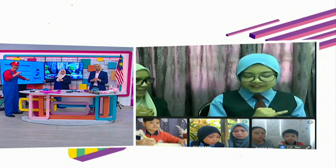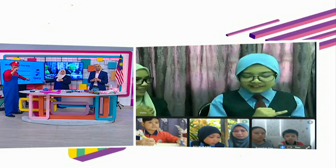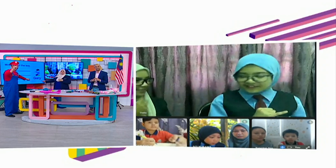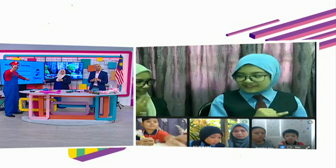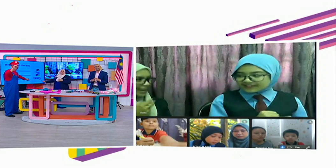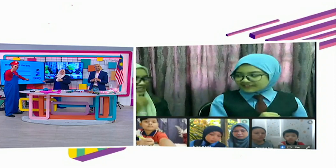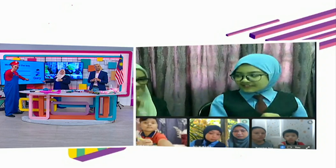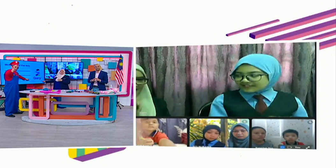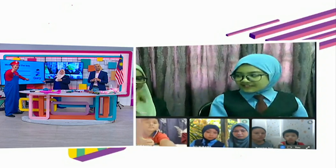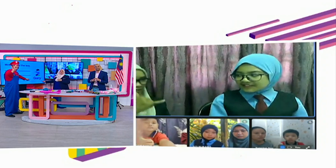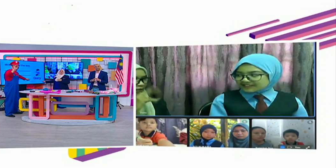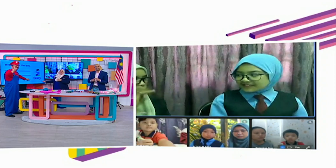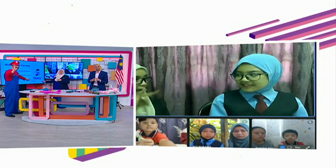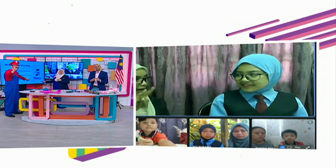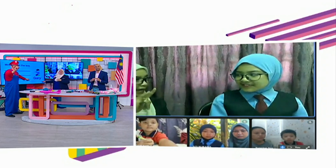Gary.